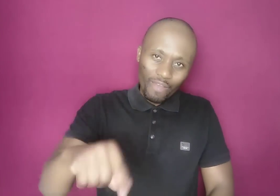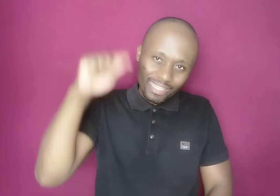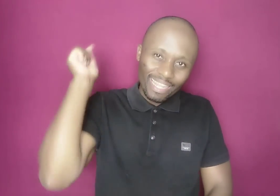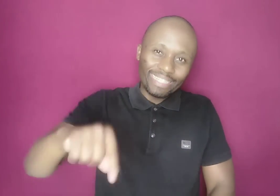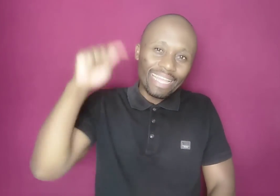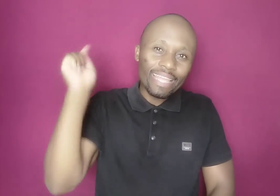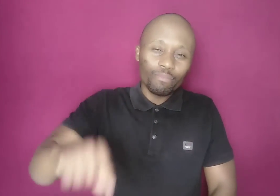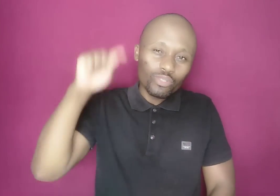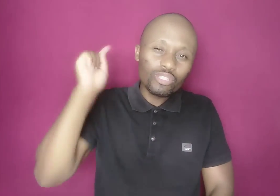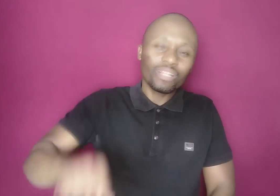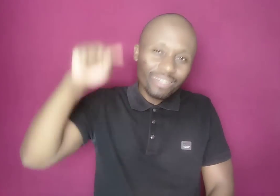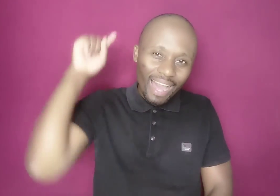the names. Ah.